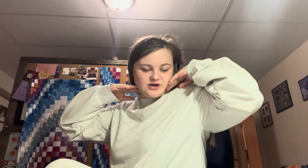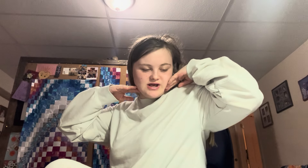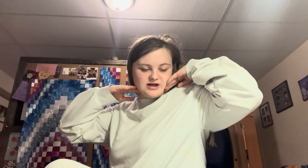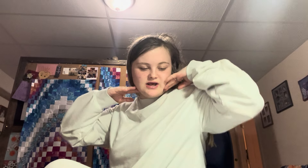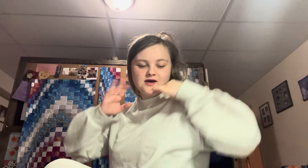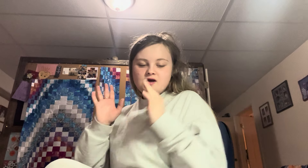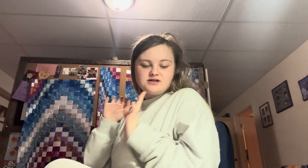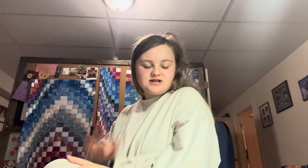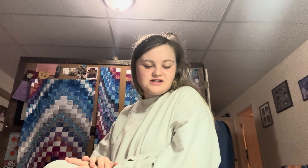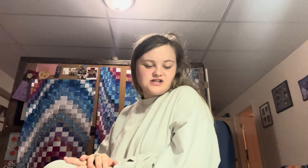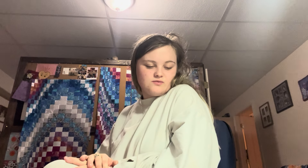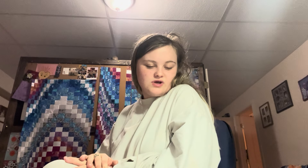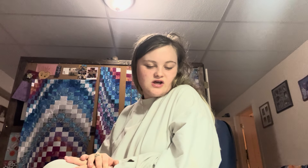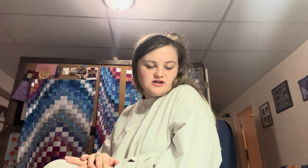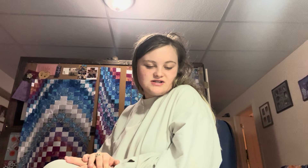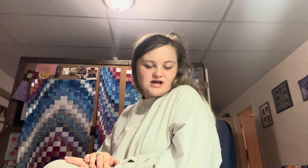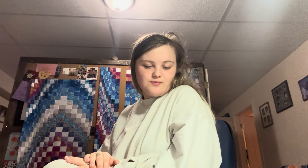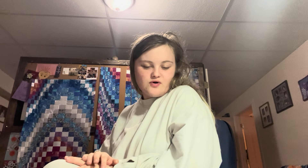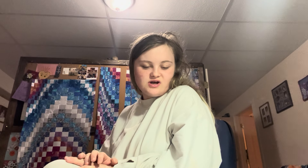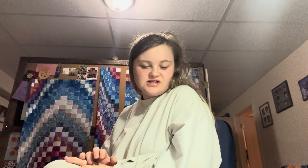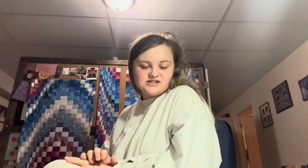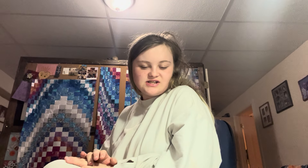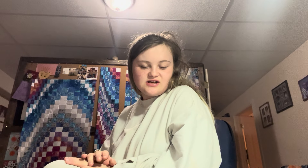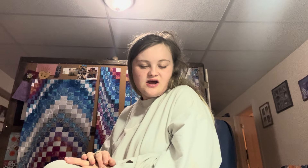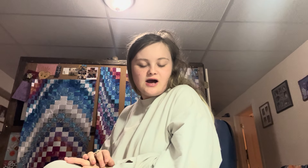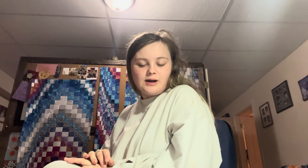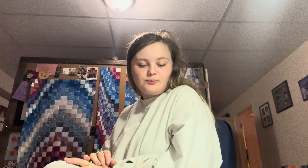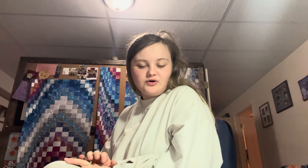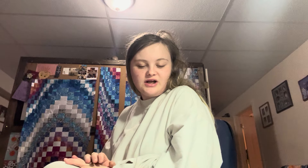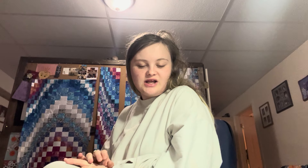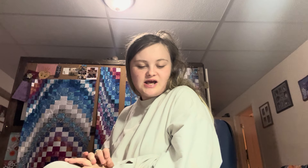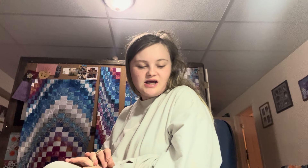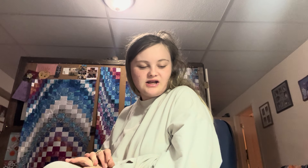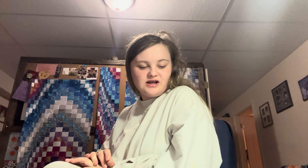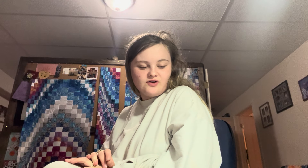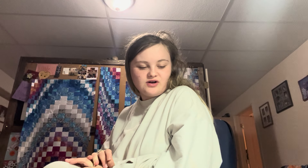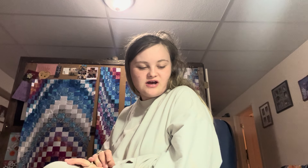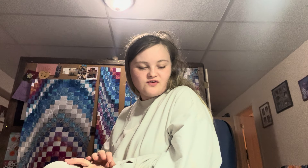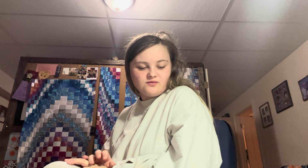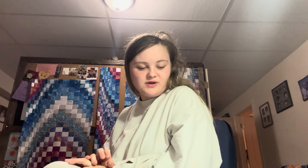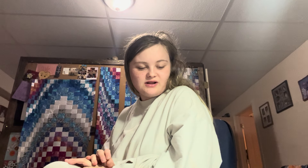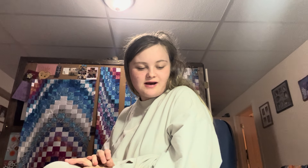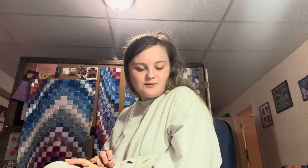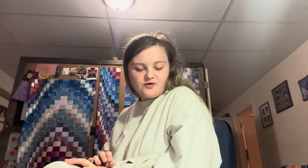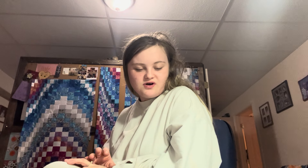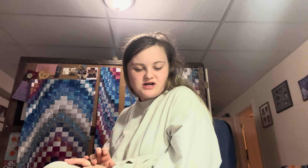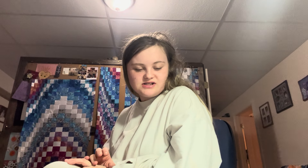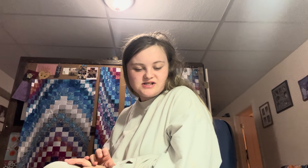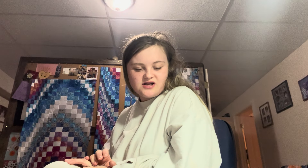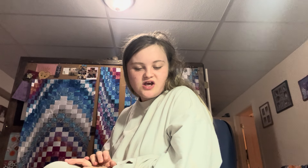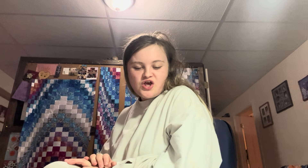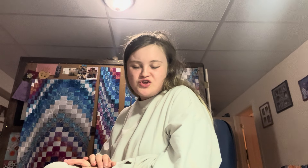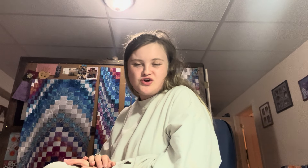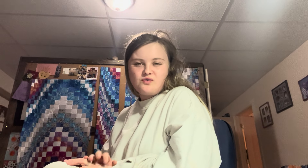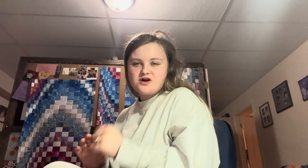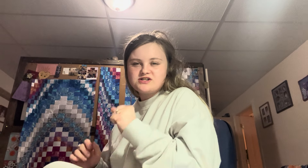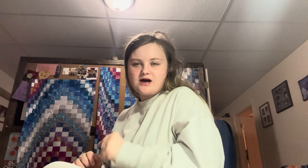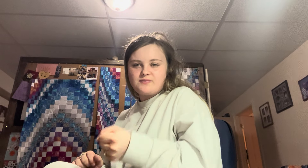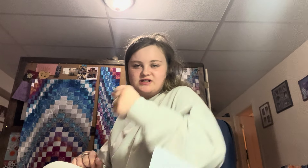pretty doesn't mean it's like poison. I'm pretty and it'll never be like poison. Your words cut me